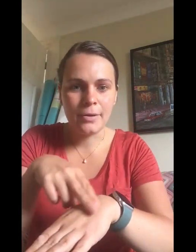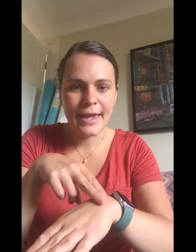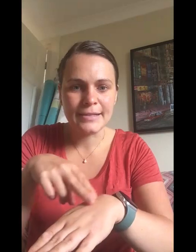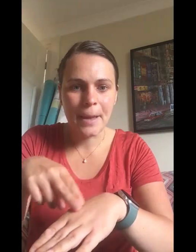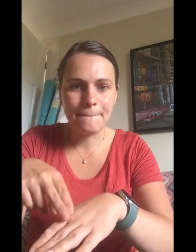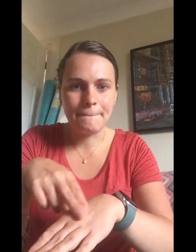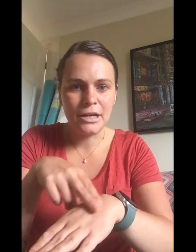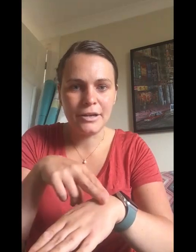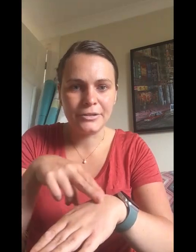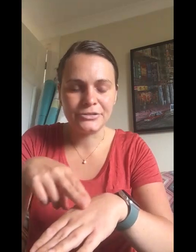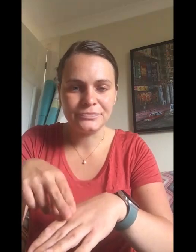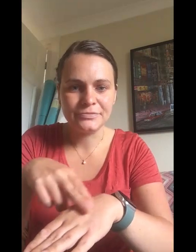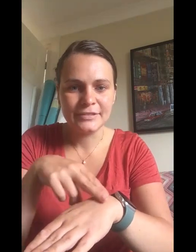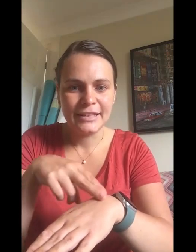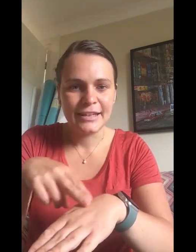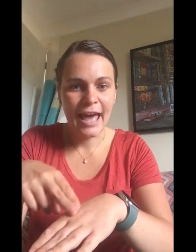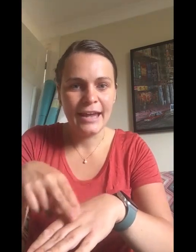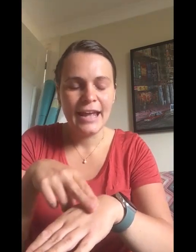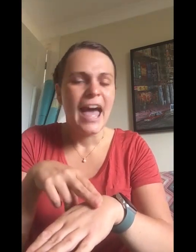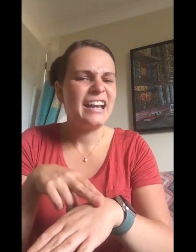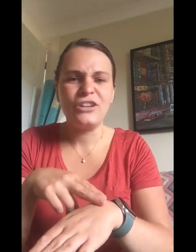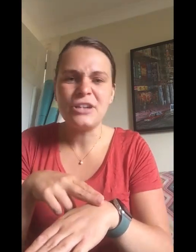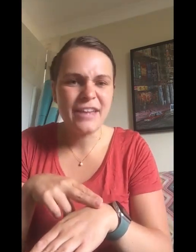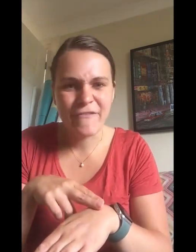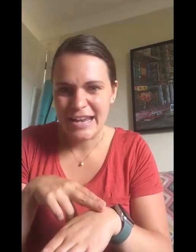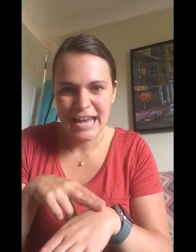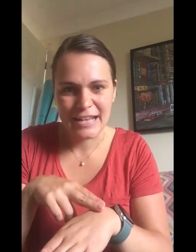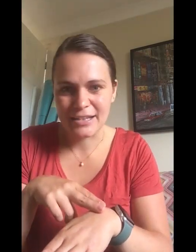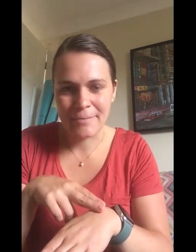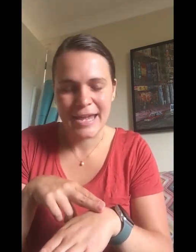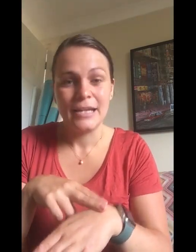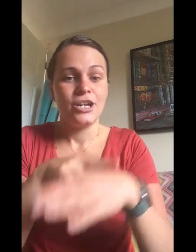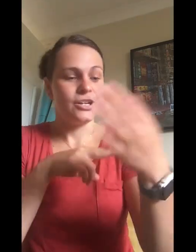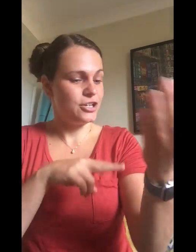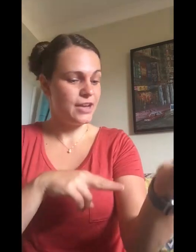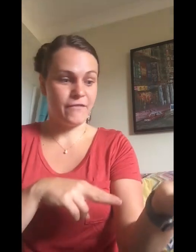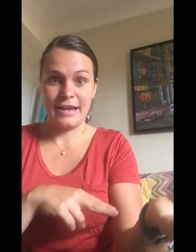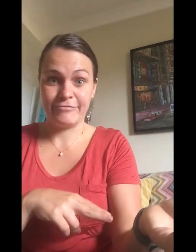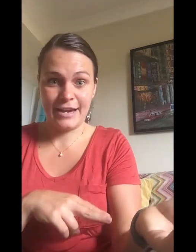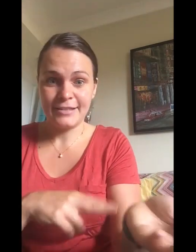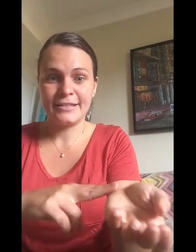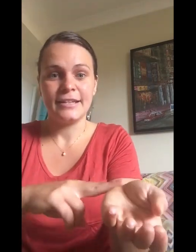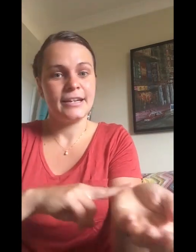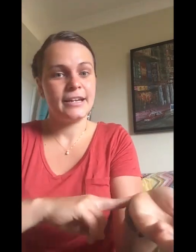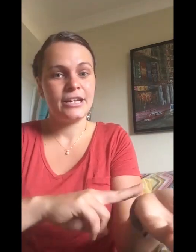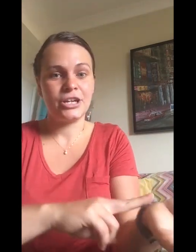is blue. Okay, and if you don't get veiny hands like me, you get veiny wrists, you can